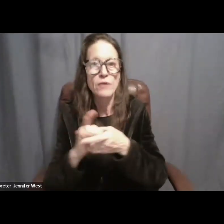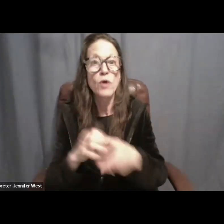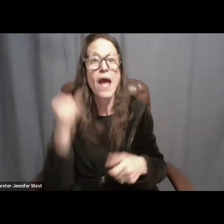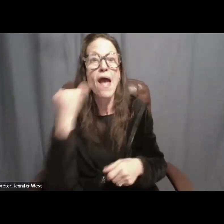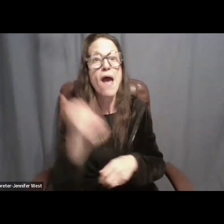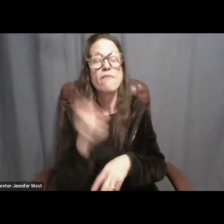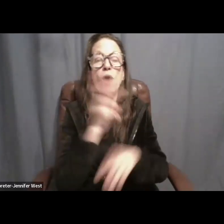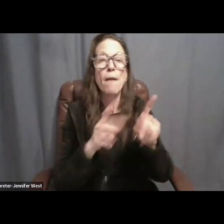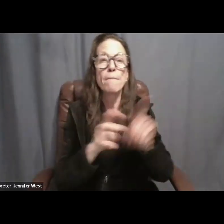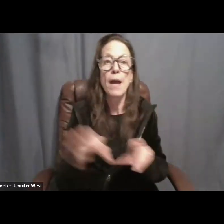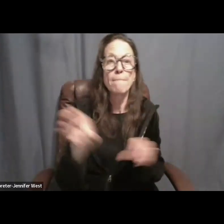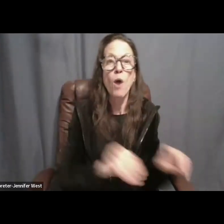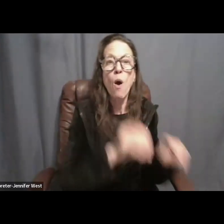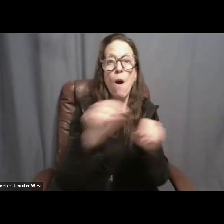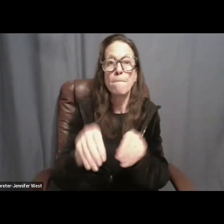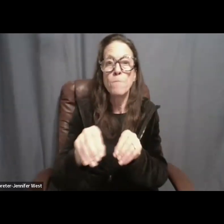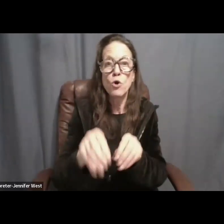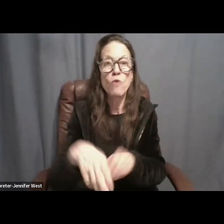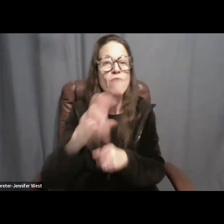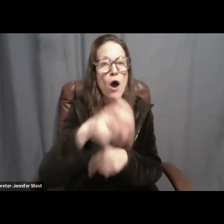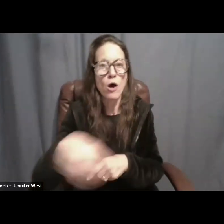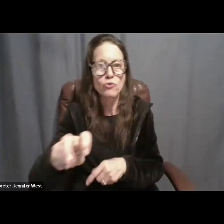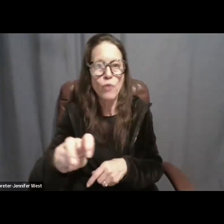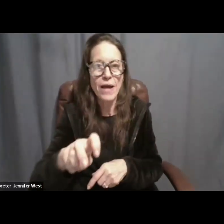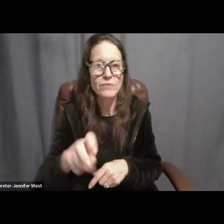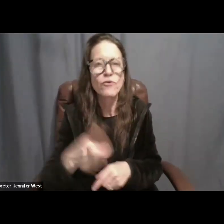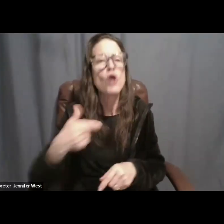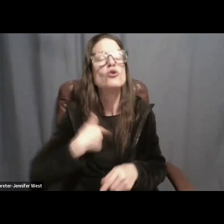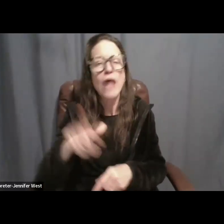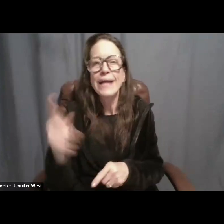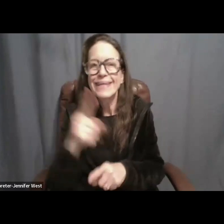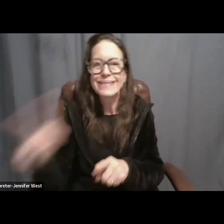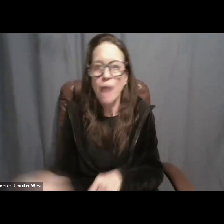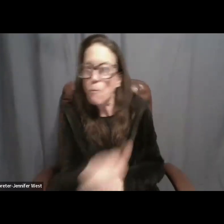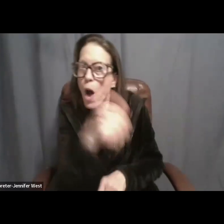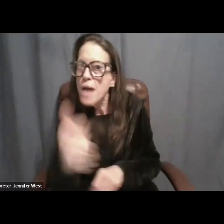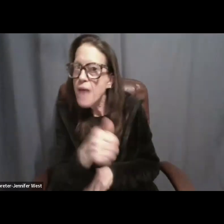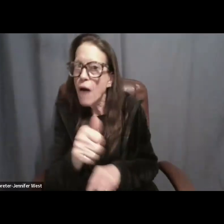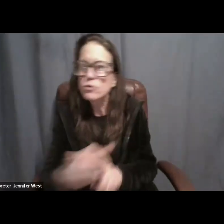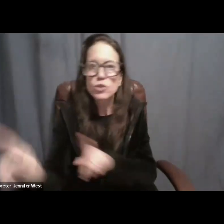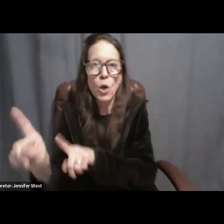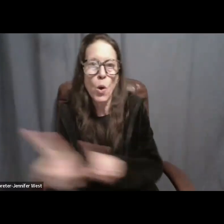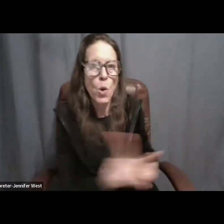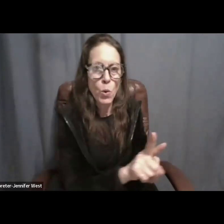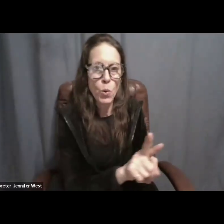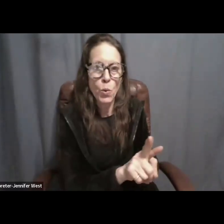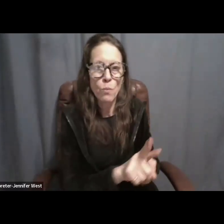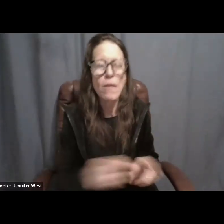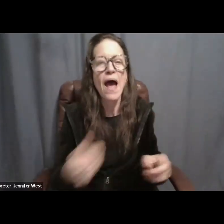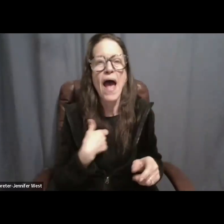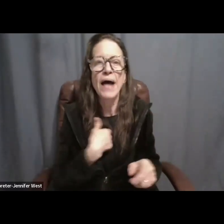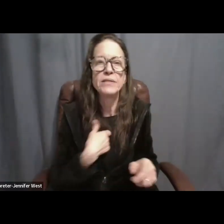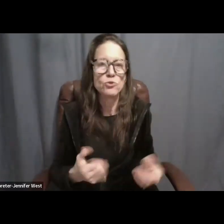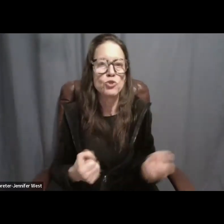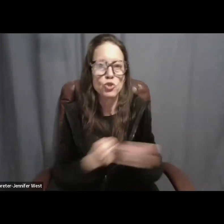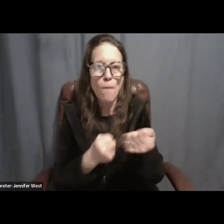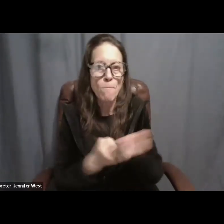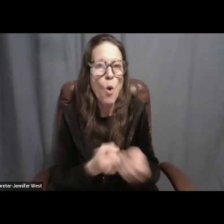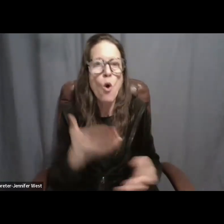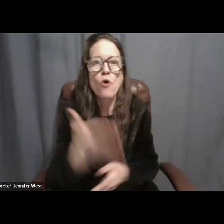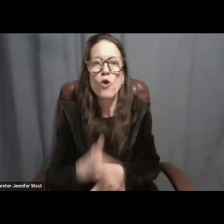transfer, that she can fill in those gaps in in the network of support she